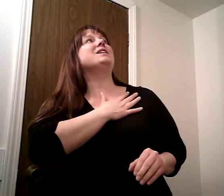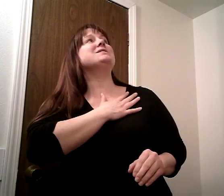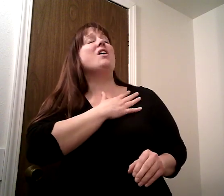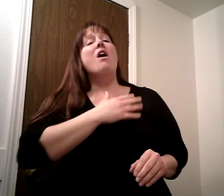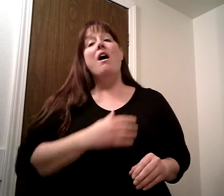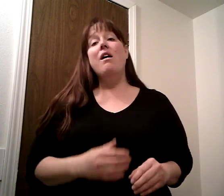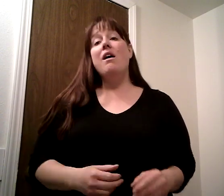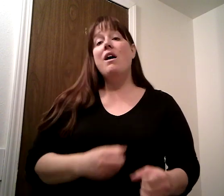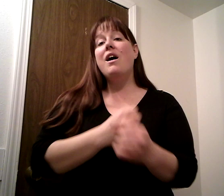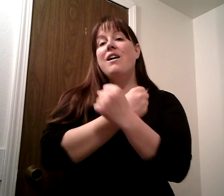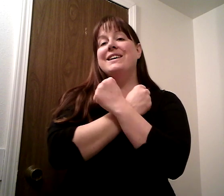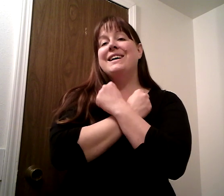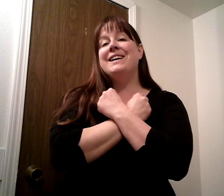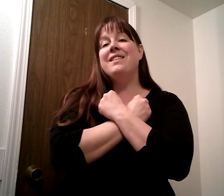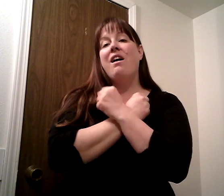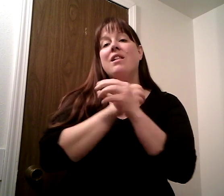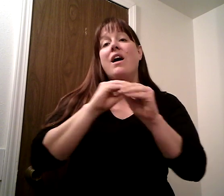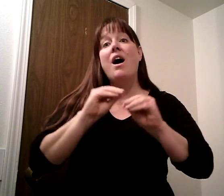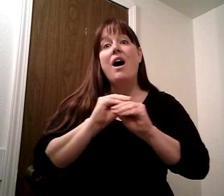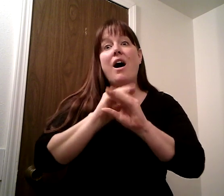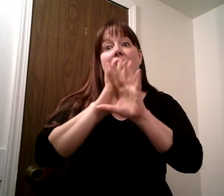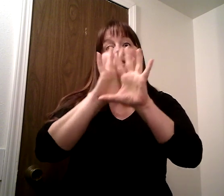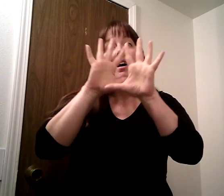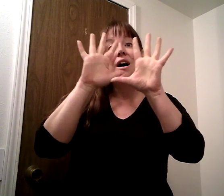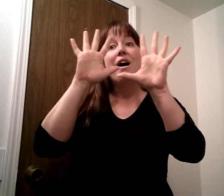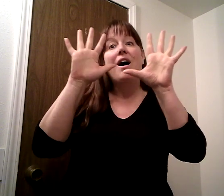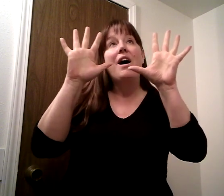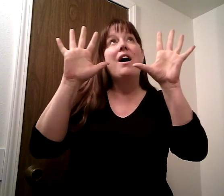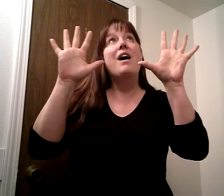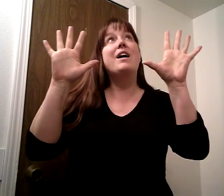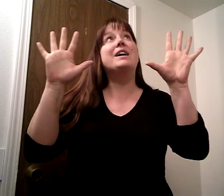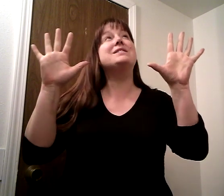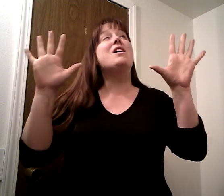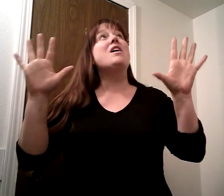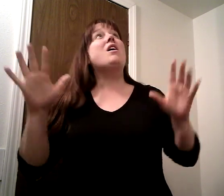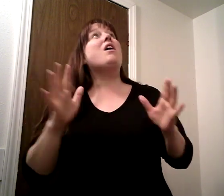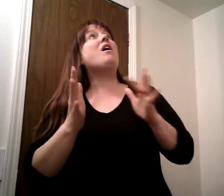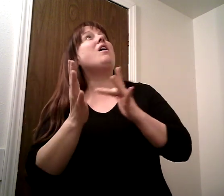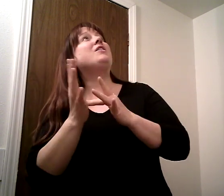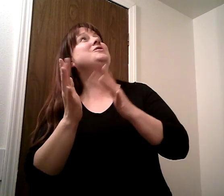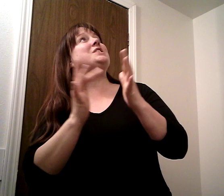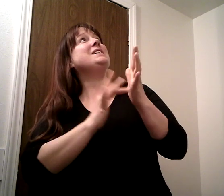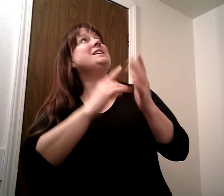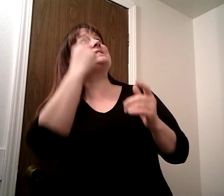grace, all in the love light of